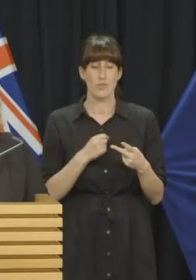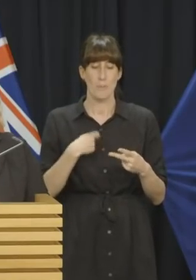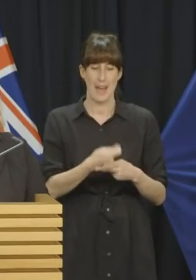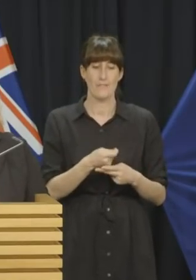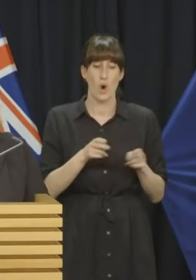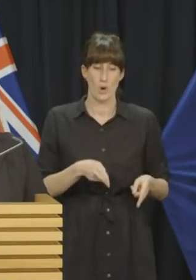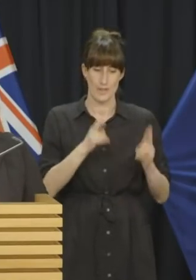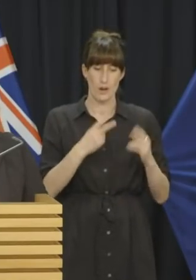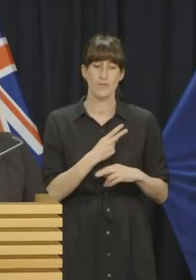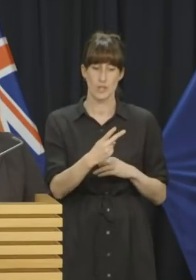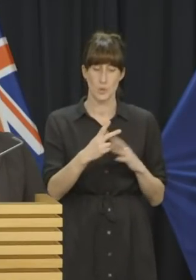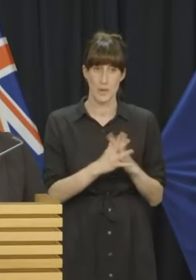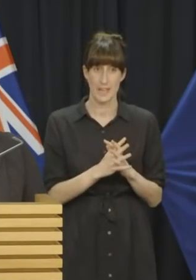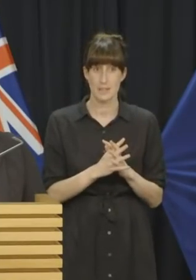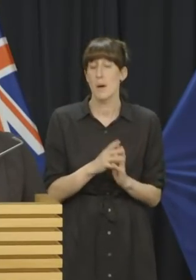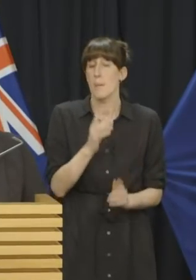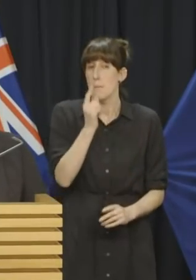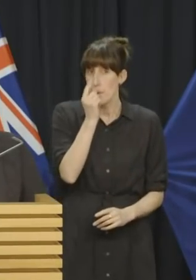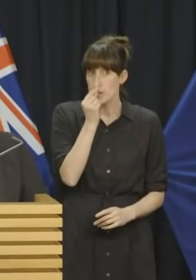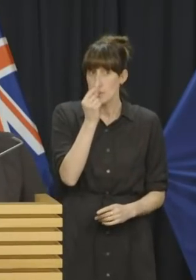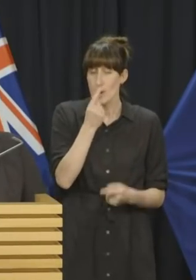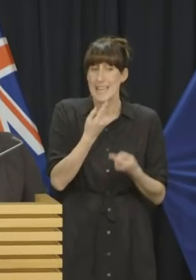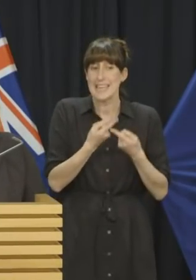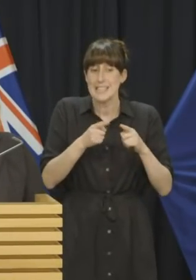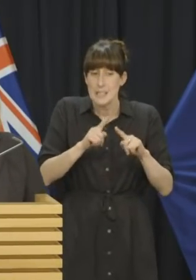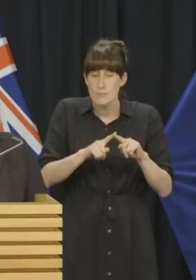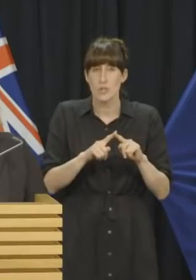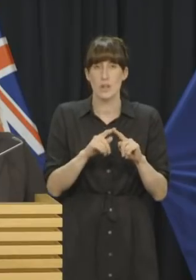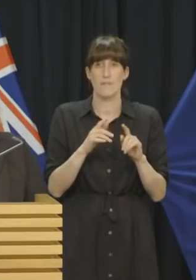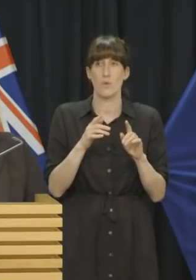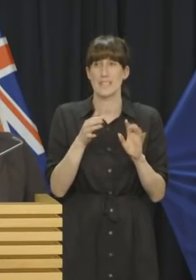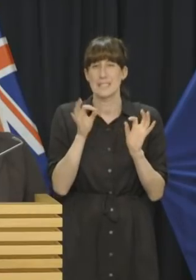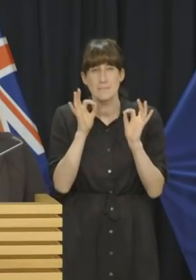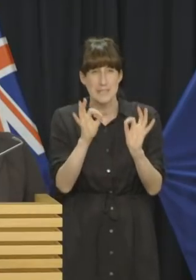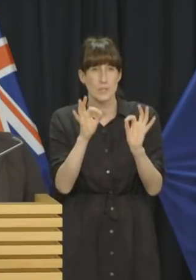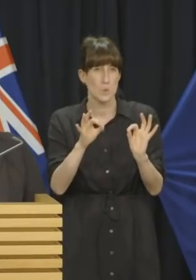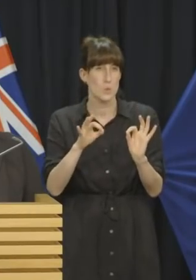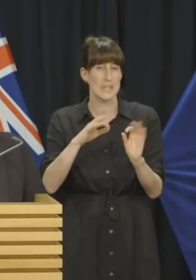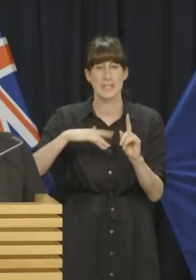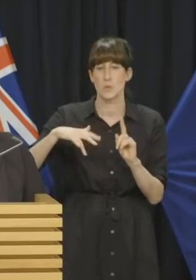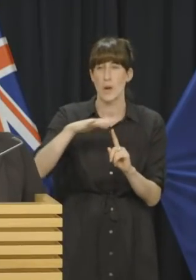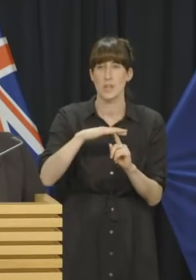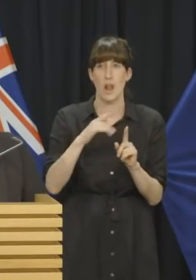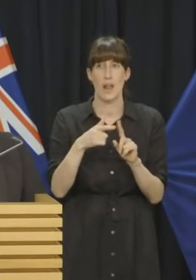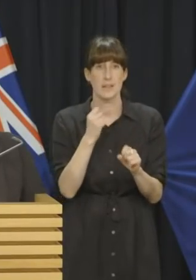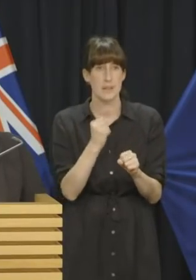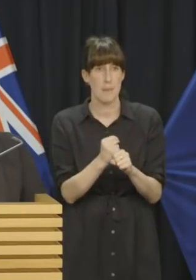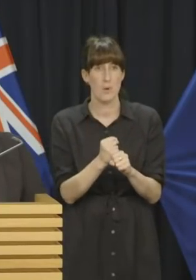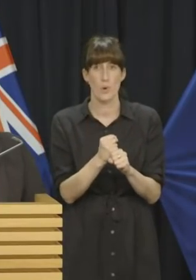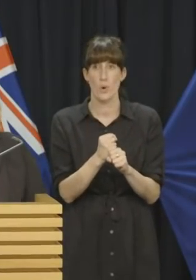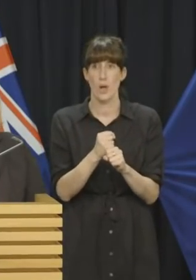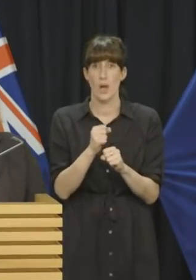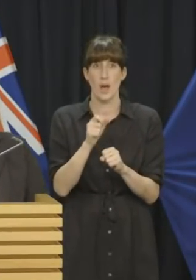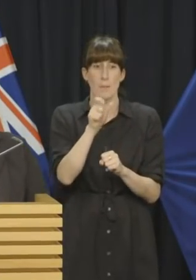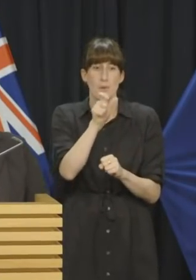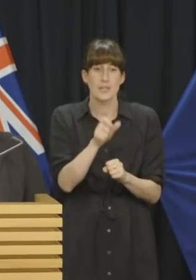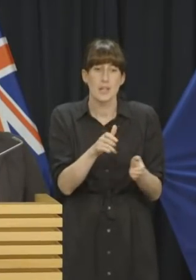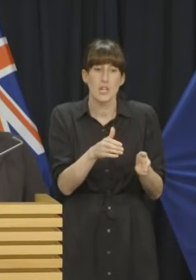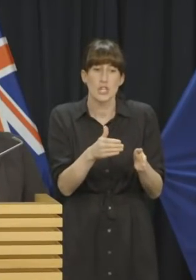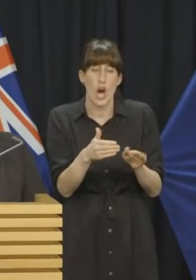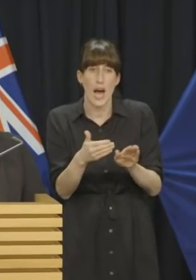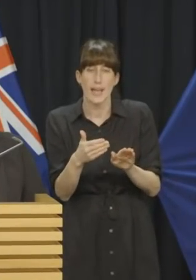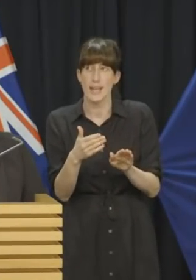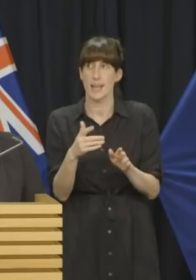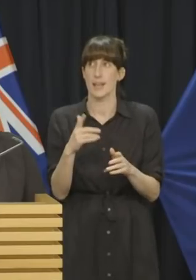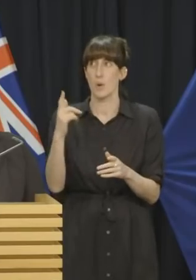fees. If someone, for example, is returning home because a close family member is dying or to